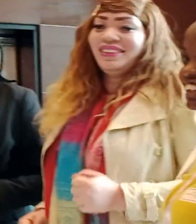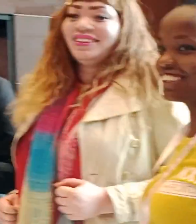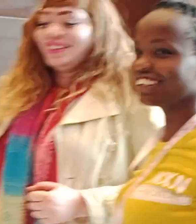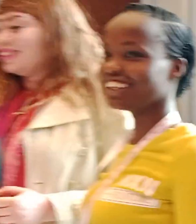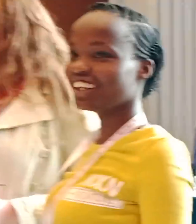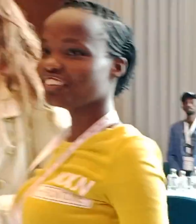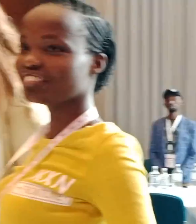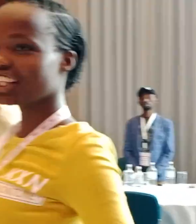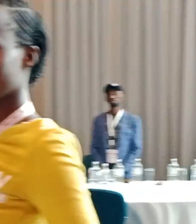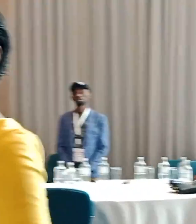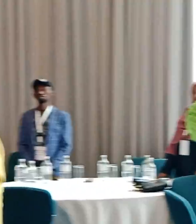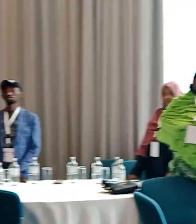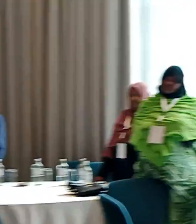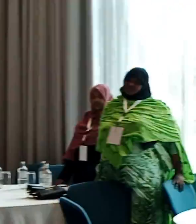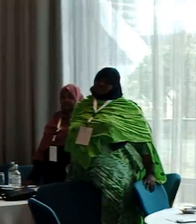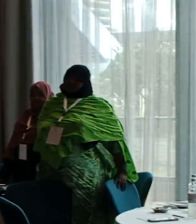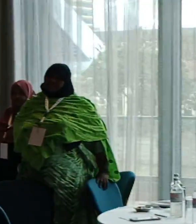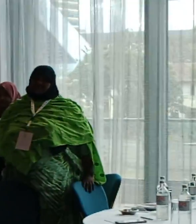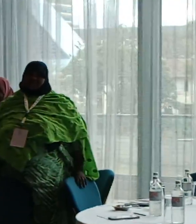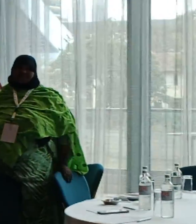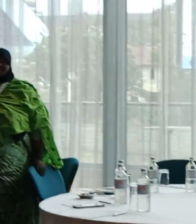mothers.